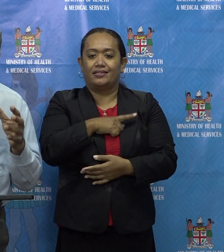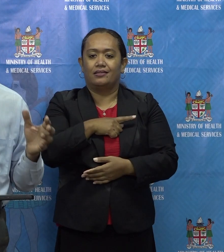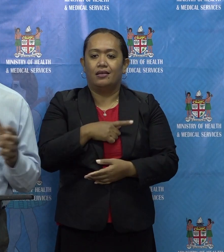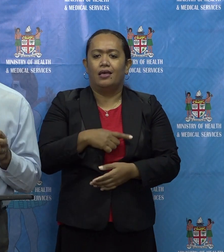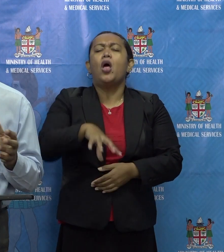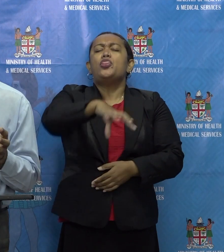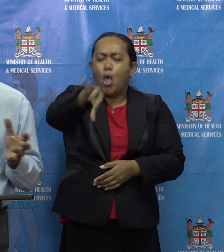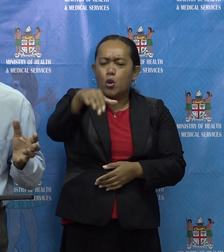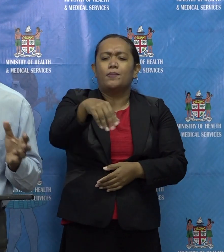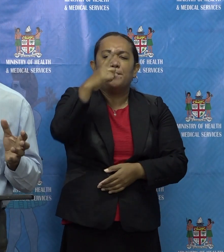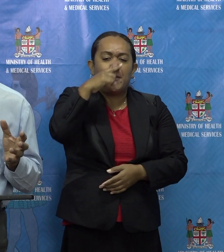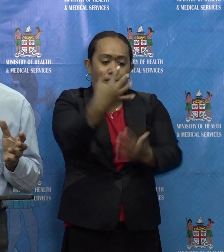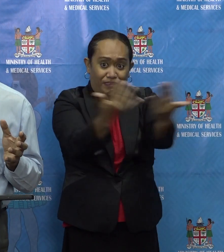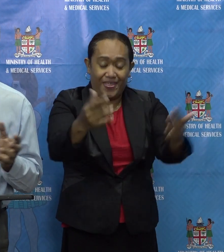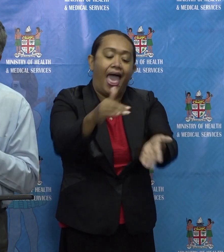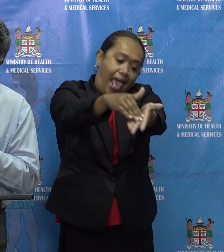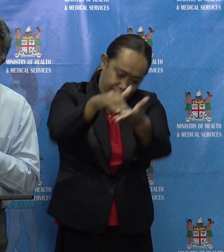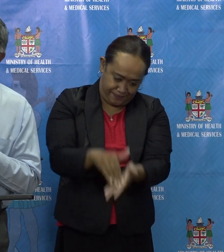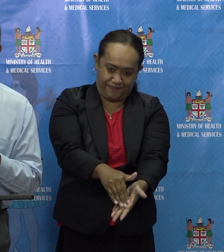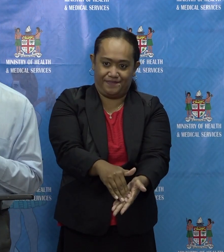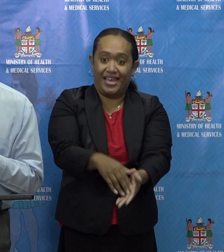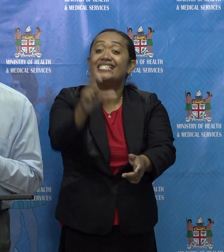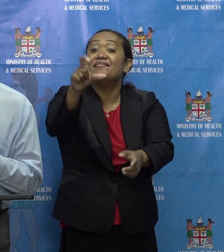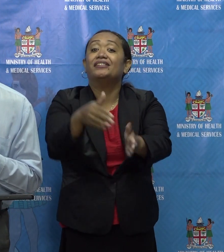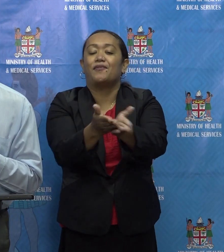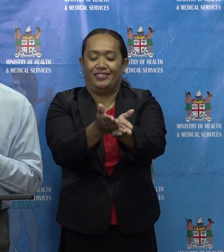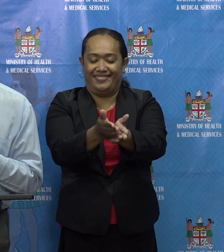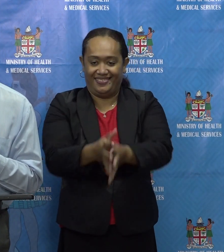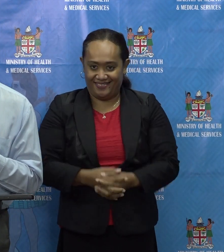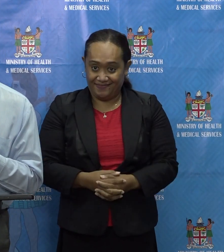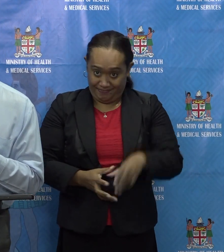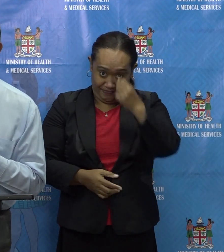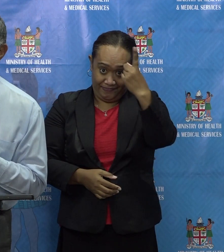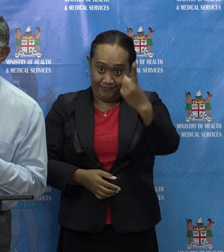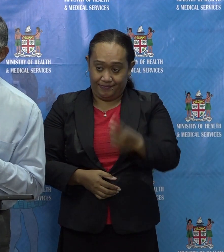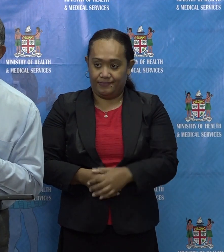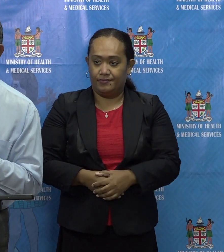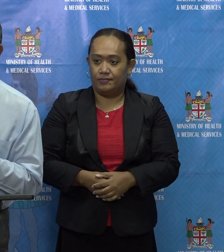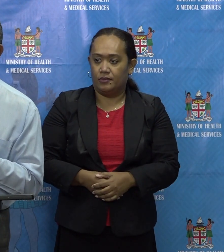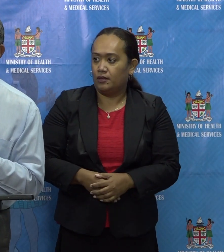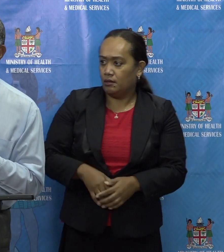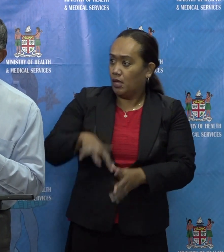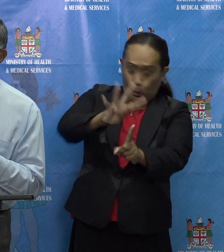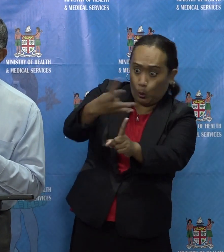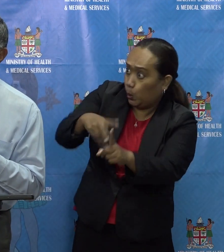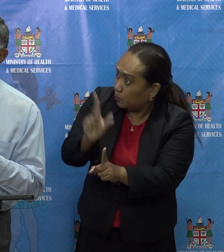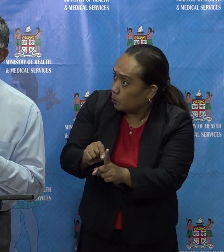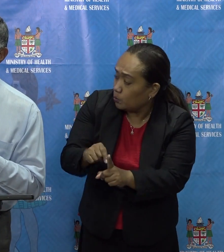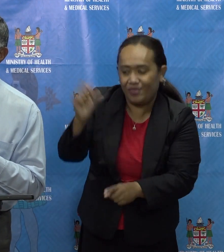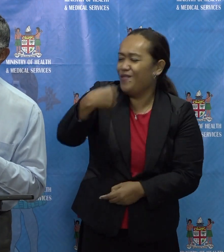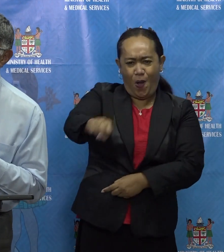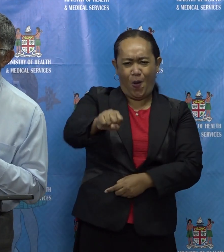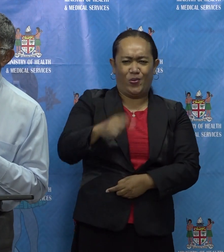all those kind of things that are supporting the frontline medical response. So they are not doing screenings? They're not doing screenings,